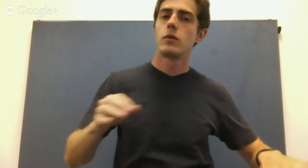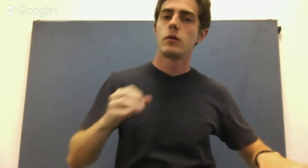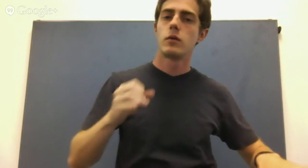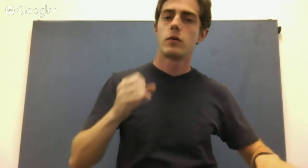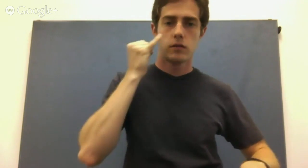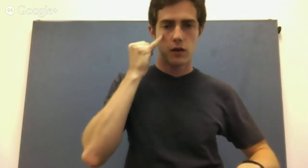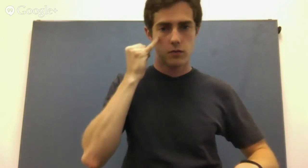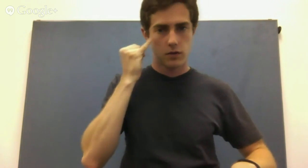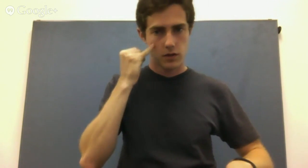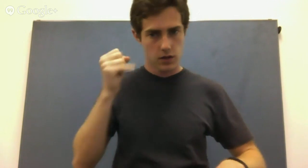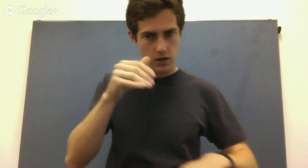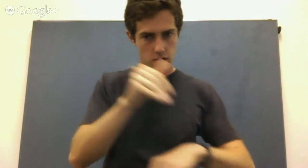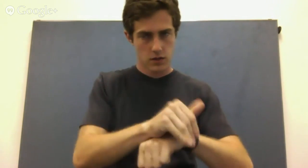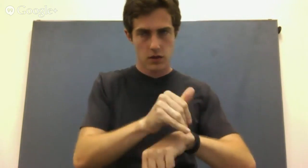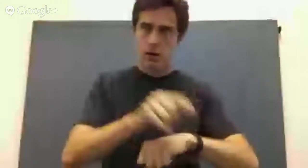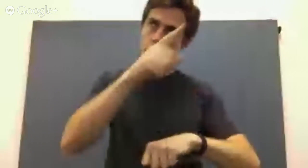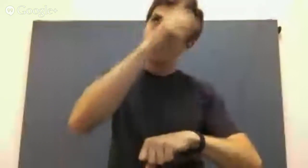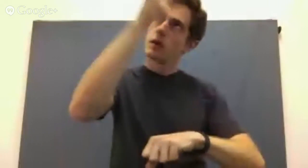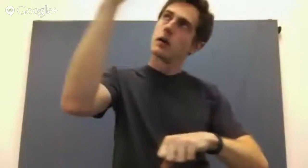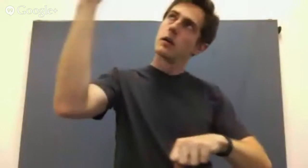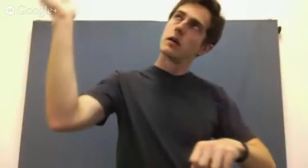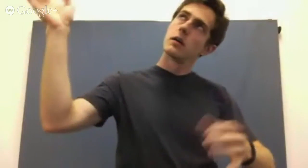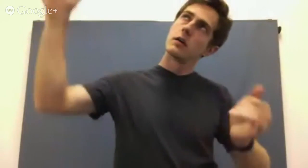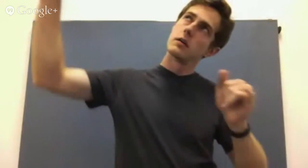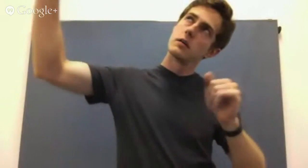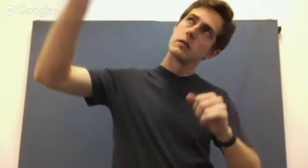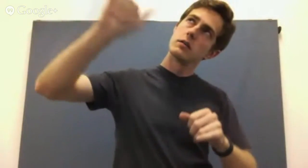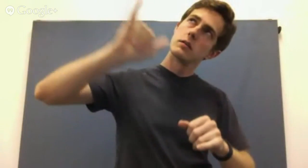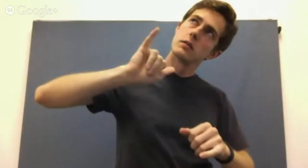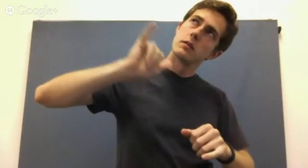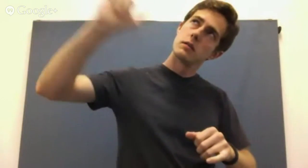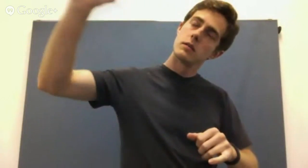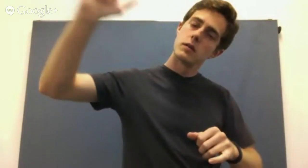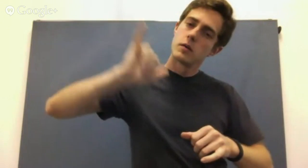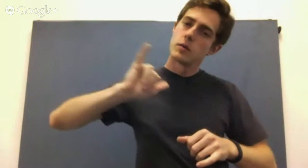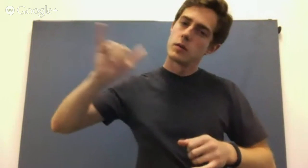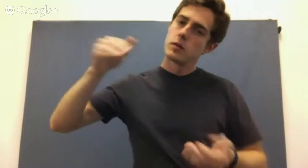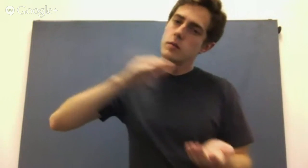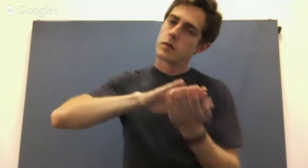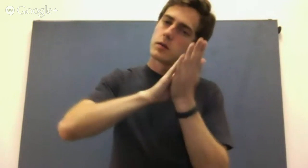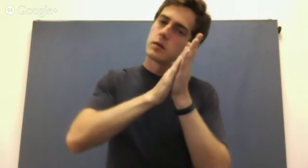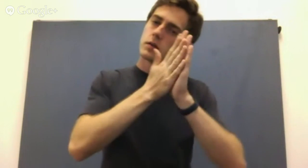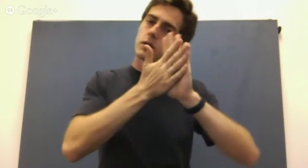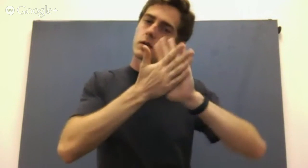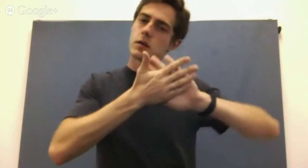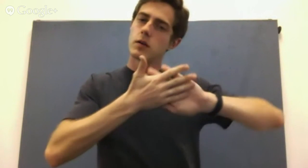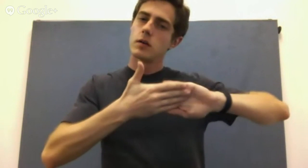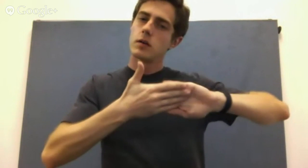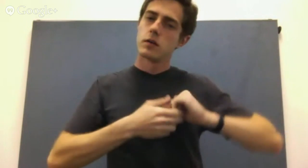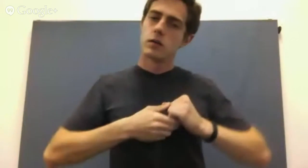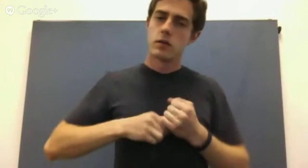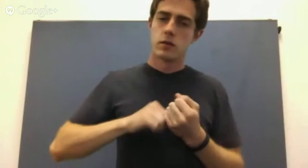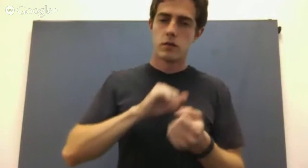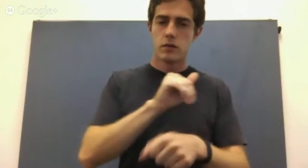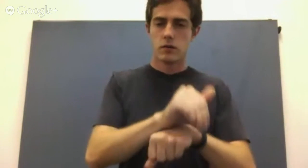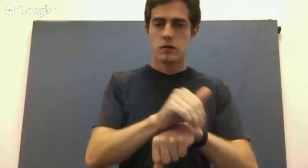What if I were the night sky? What if I were the night sky? Here's